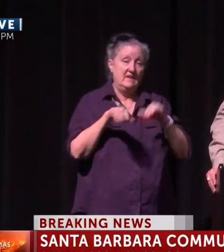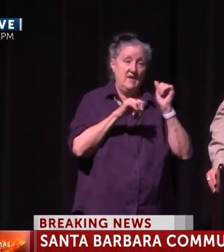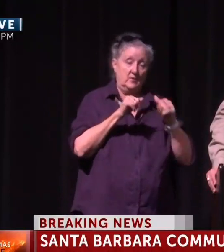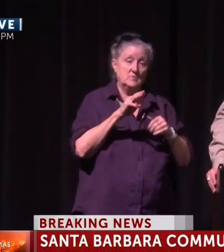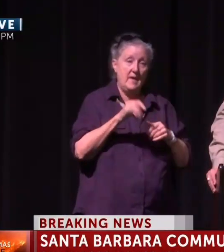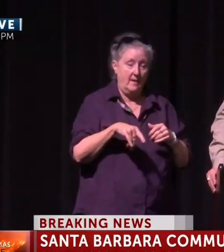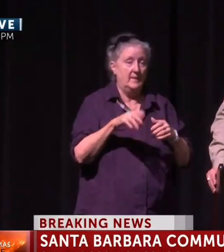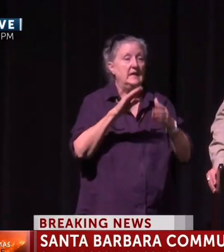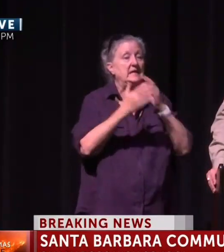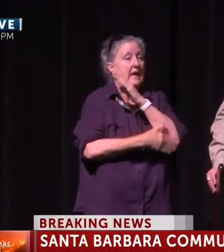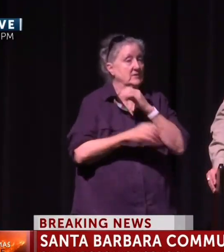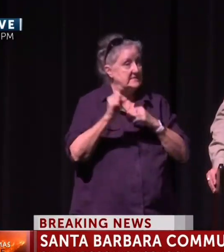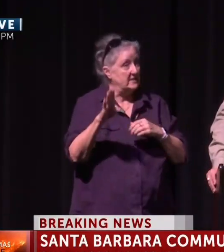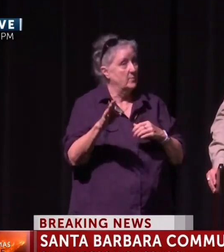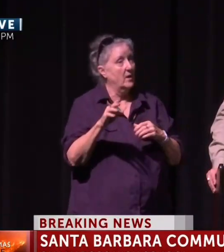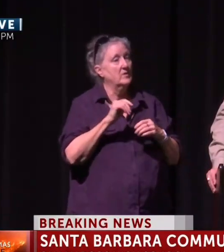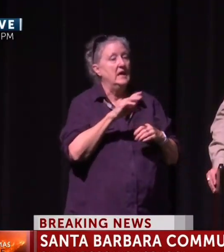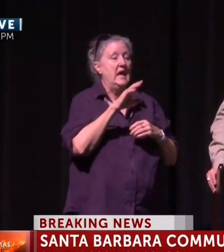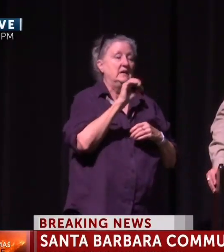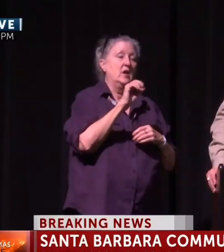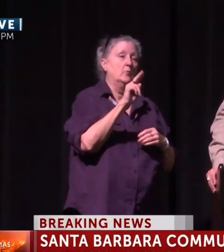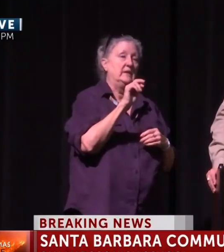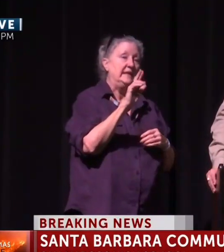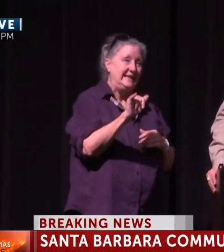County of Santa Barbara's website. It's